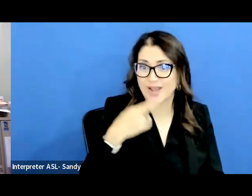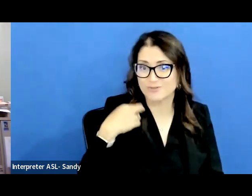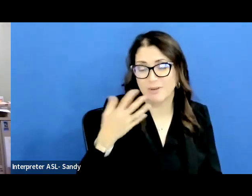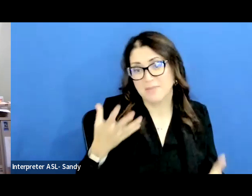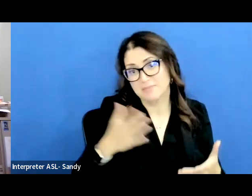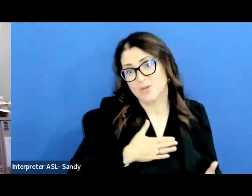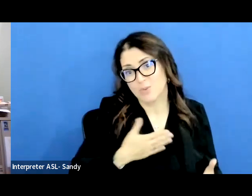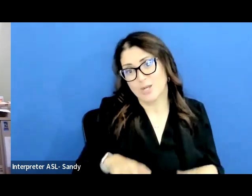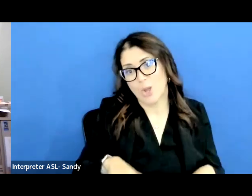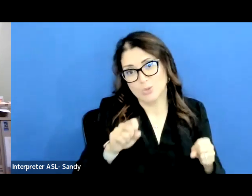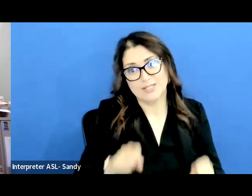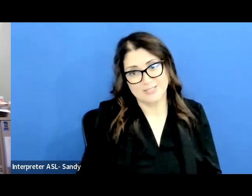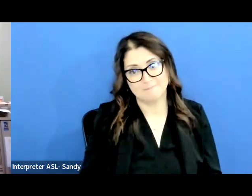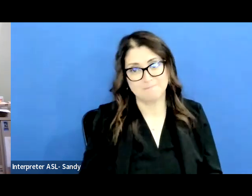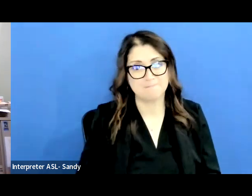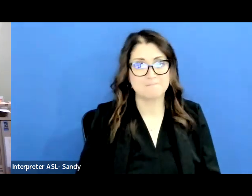for you.